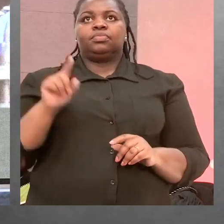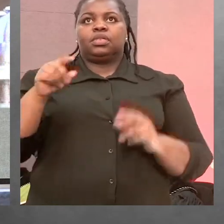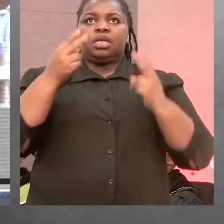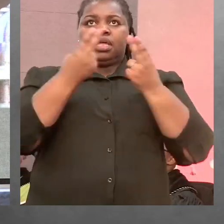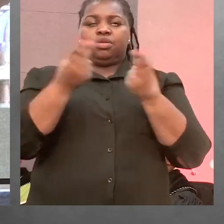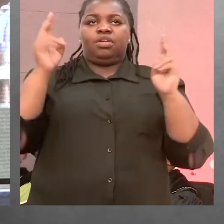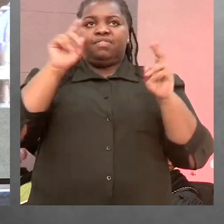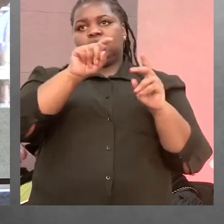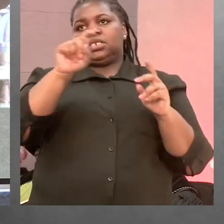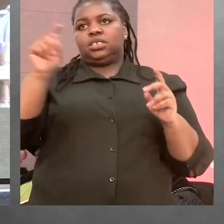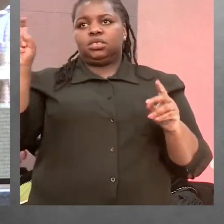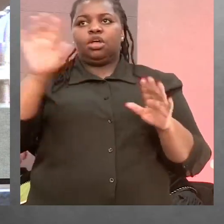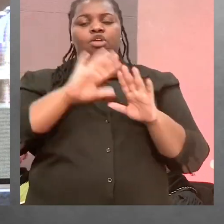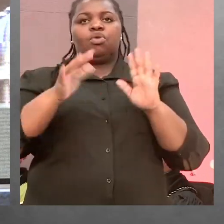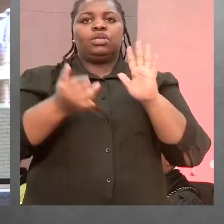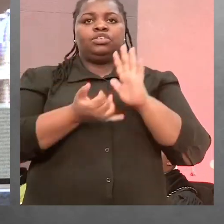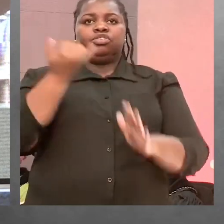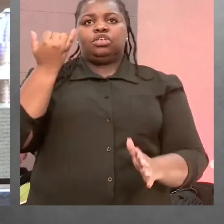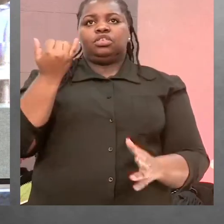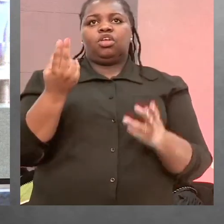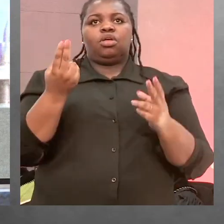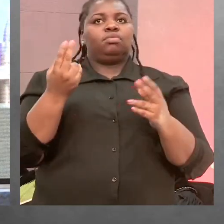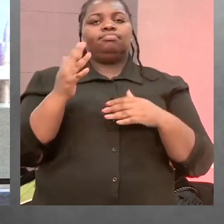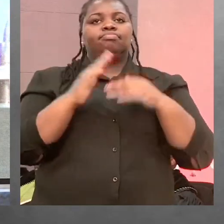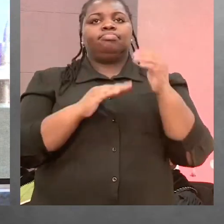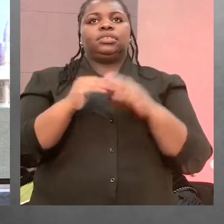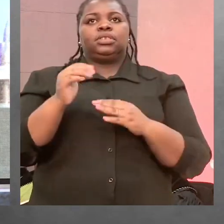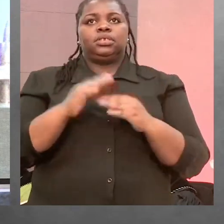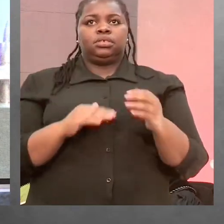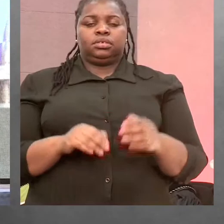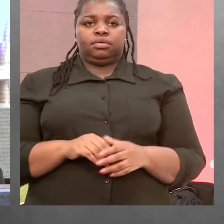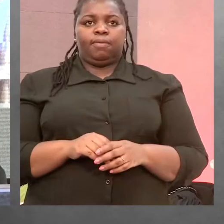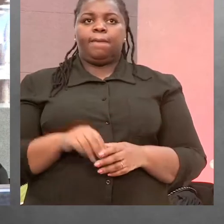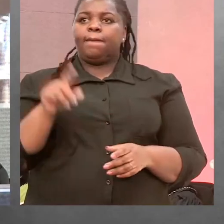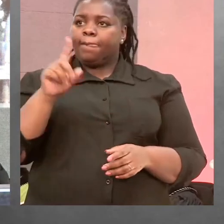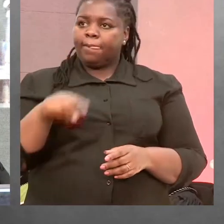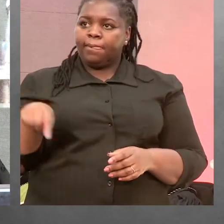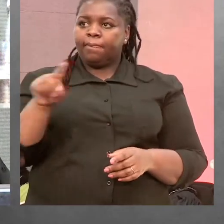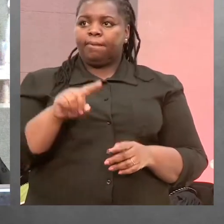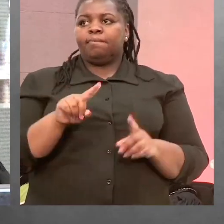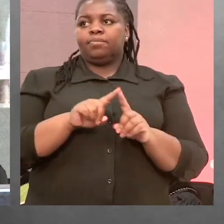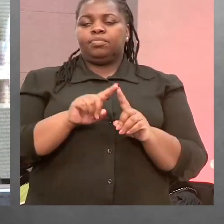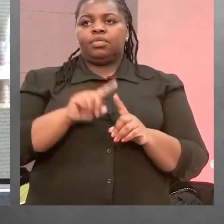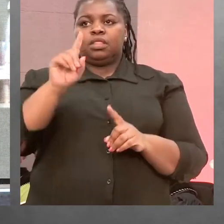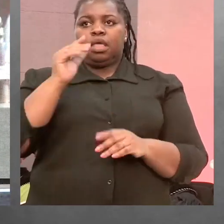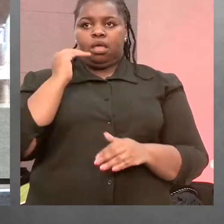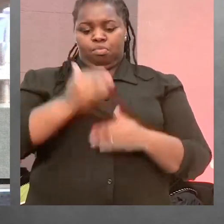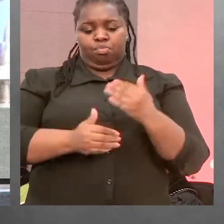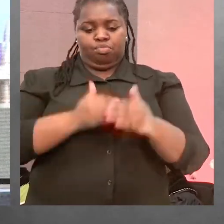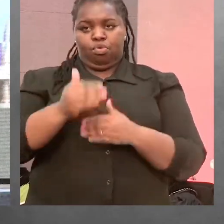Universities are not just mere buildings. They are the heart and the souls of progress